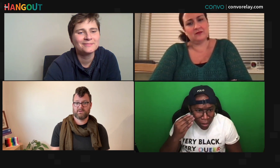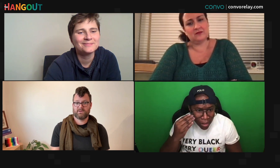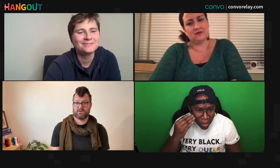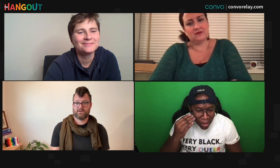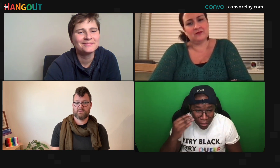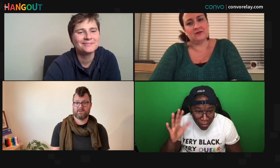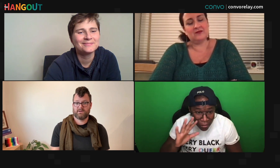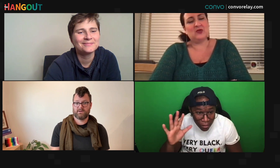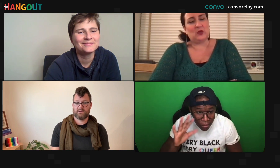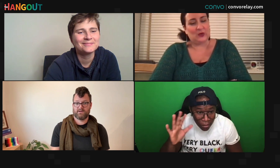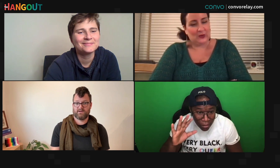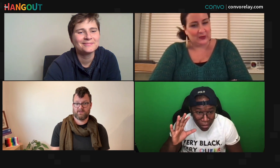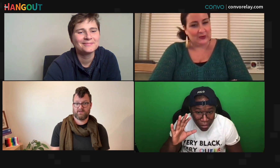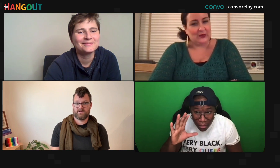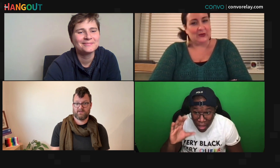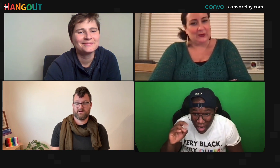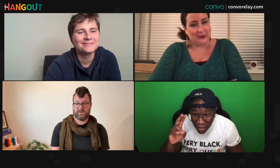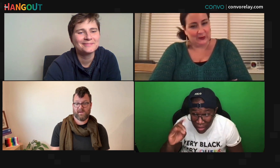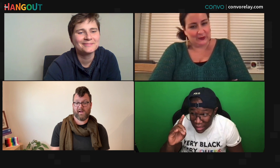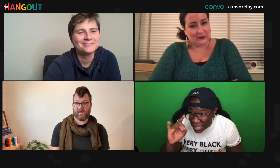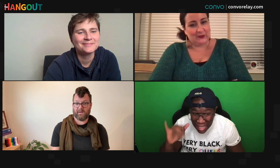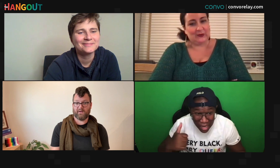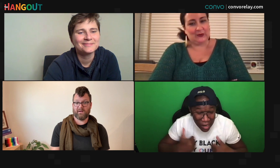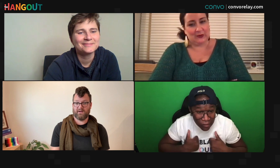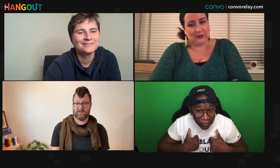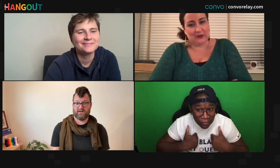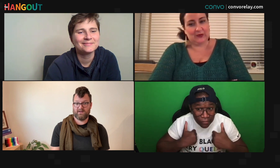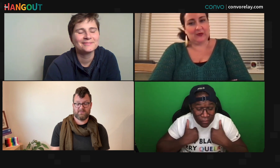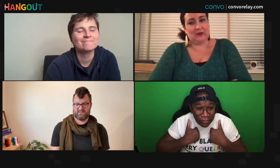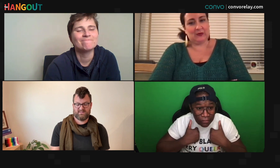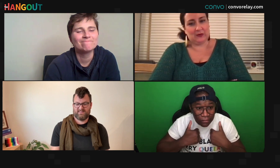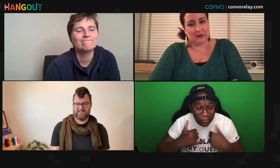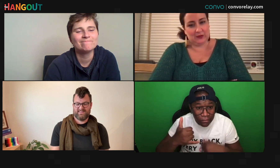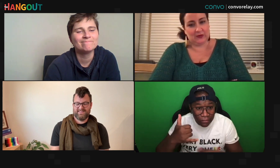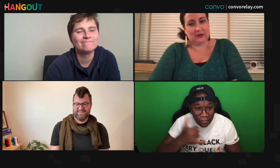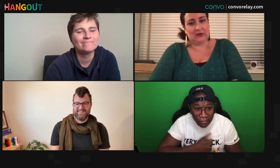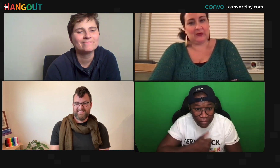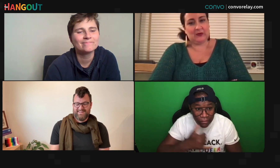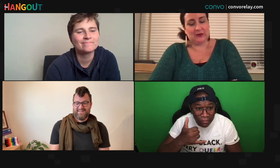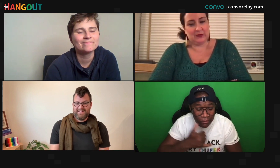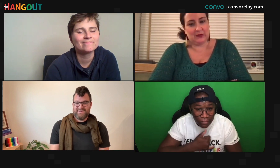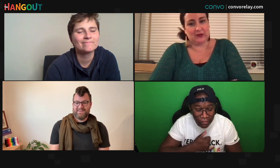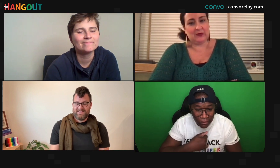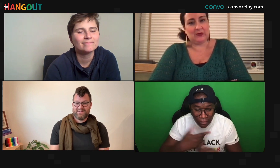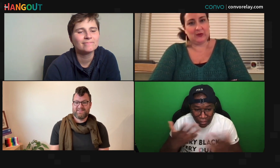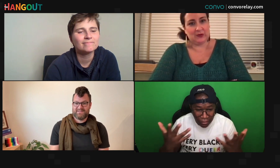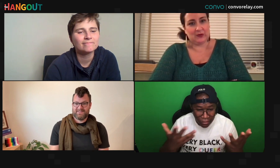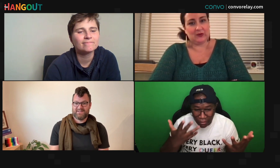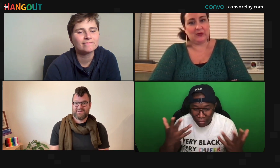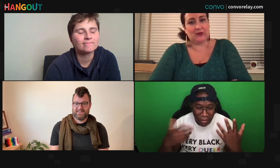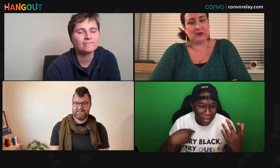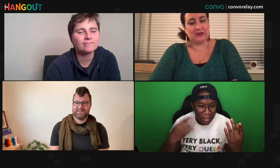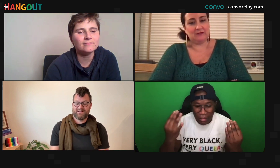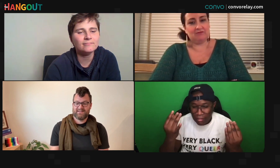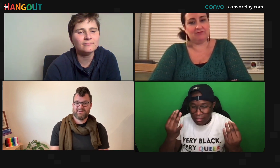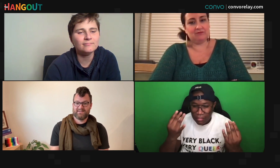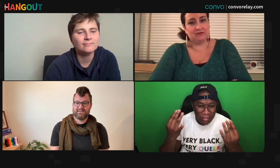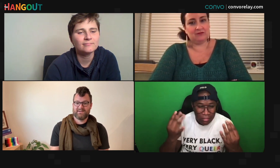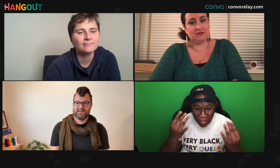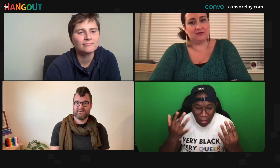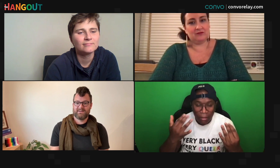I realized that I was staying home. COVID lifestyle meant that I had to